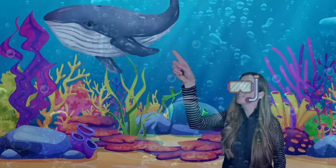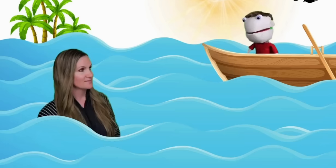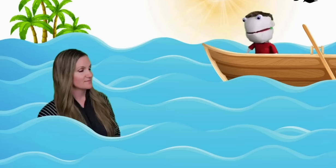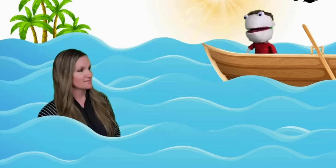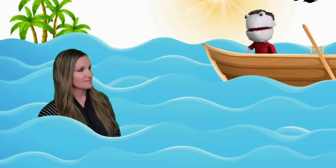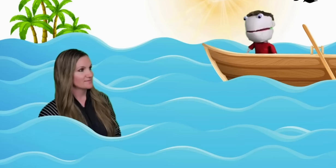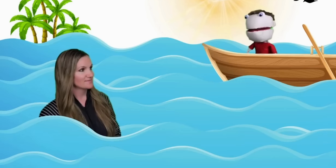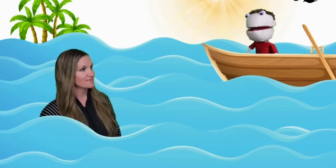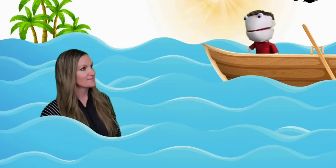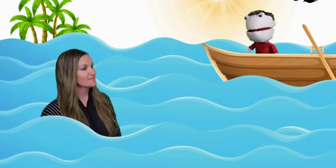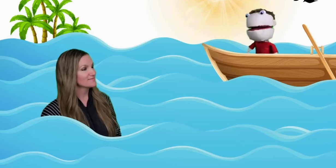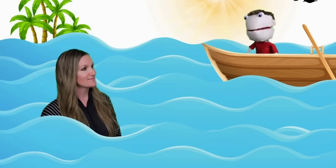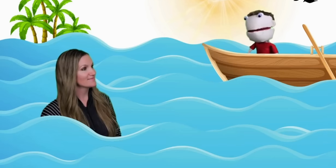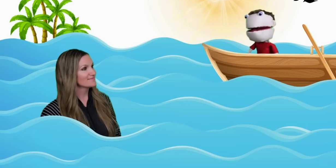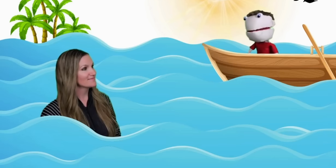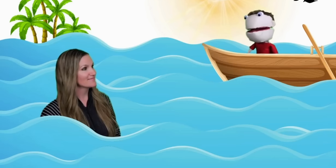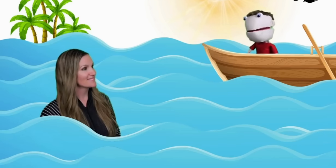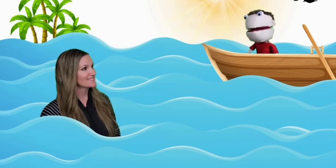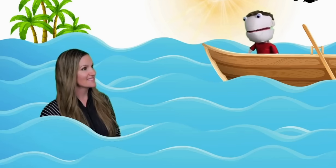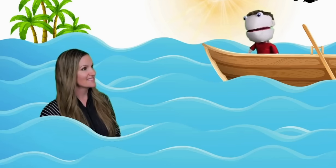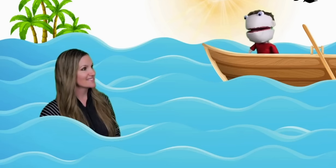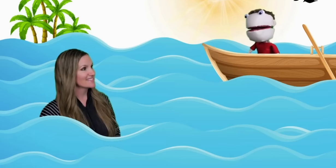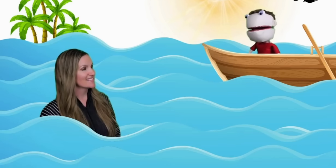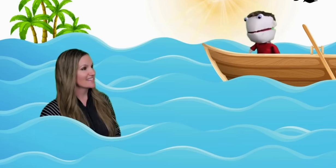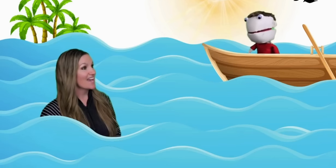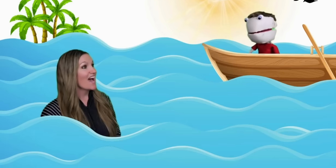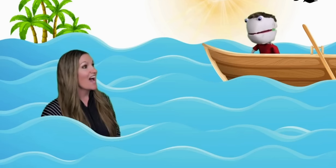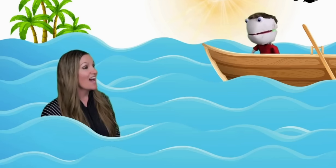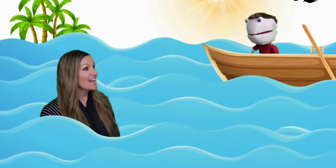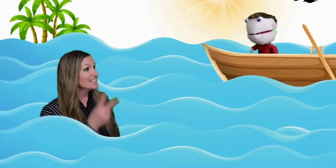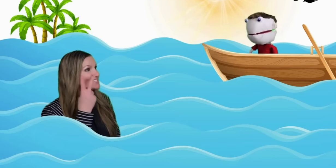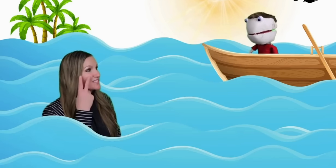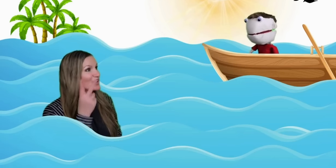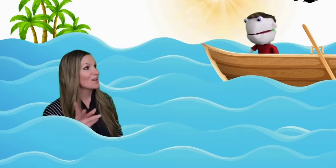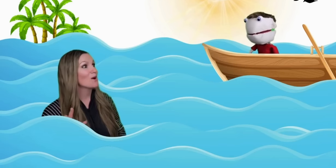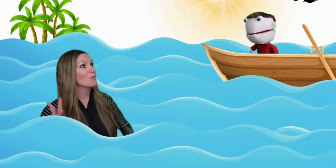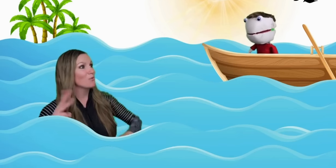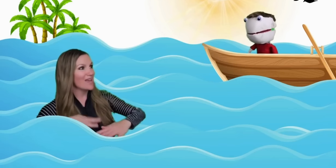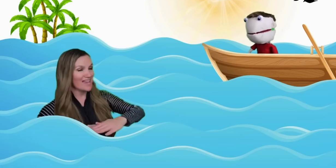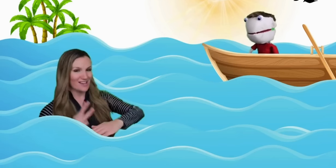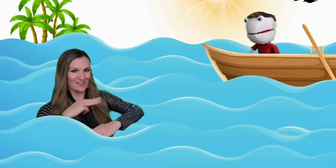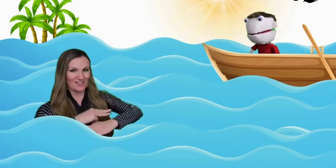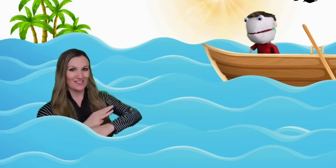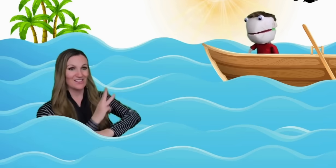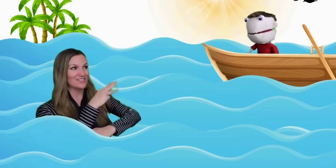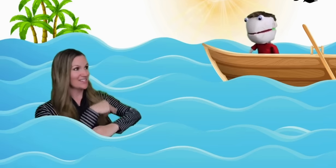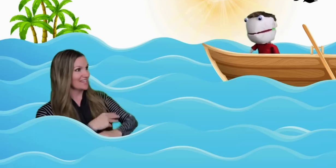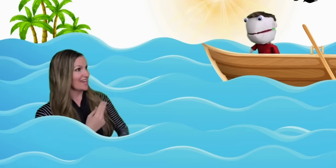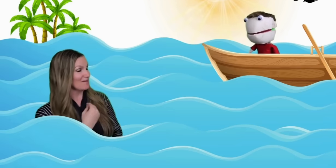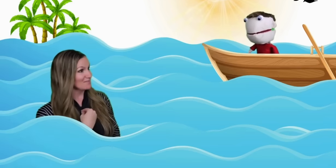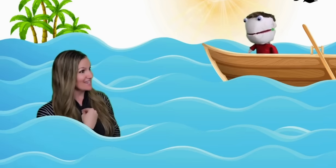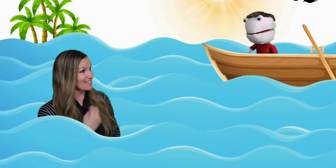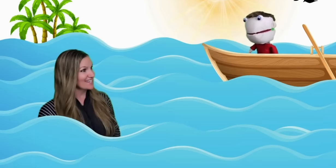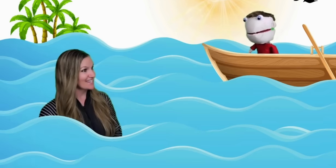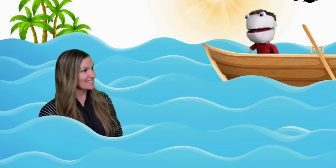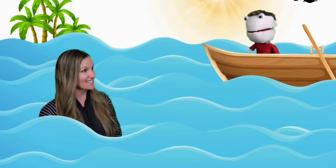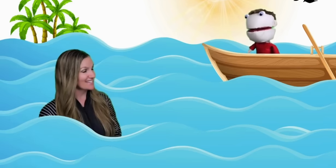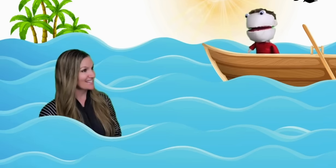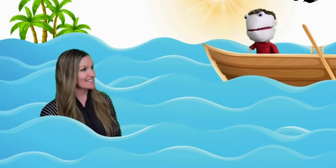Fish. Hey, Miss Magic, what did you see? I saw a whale looking at me. You saw a